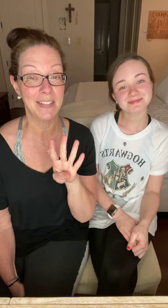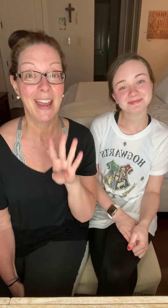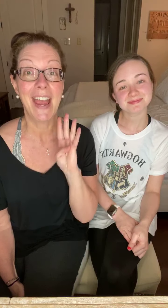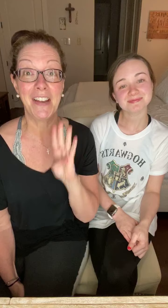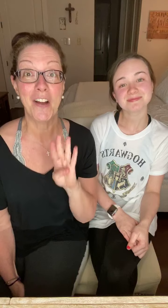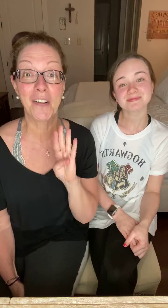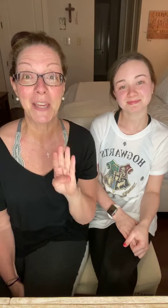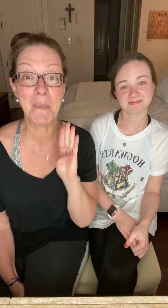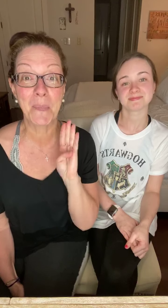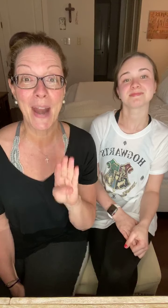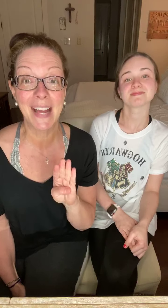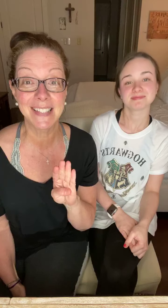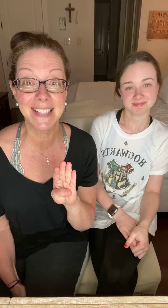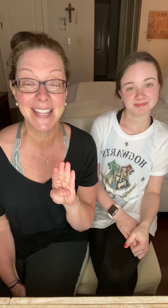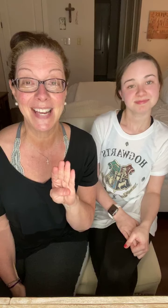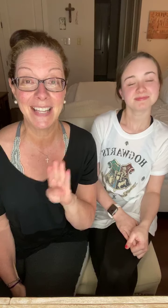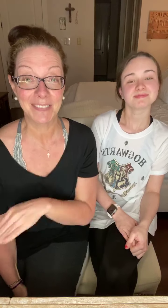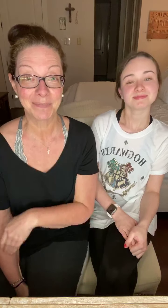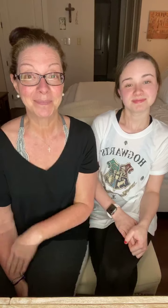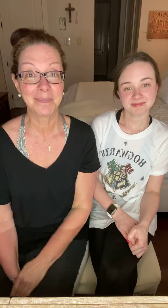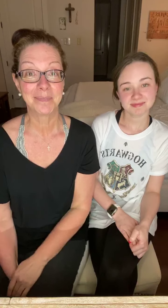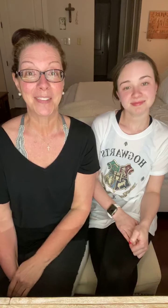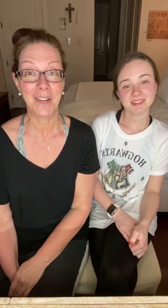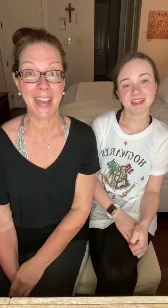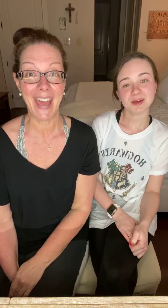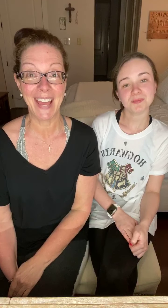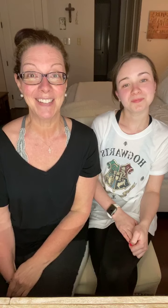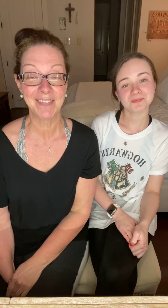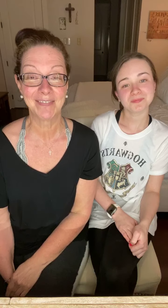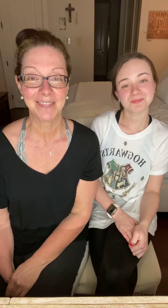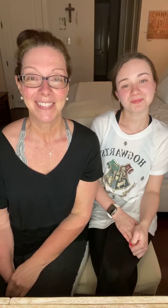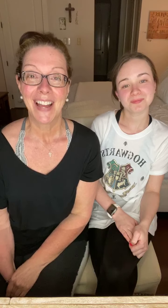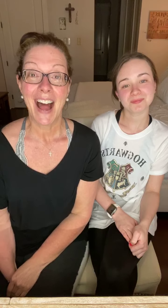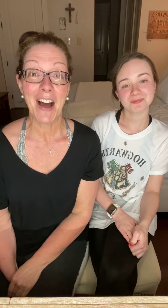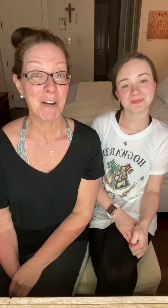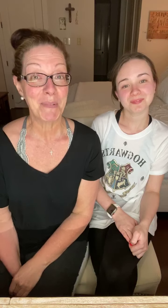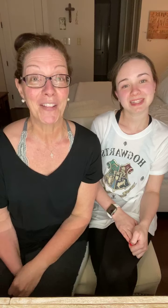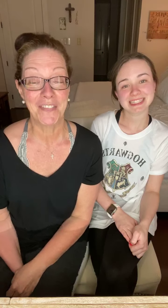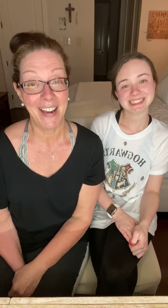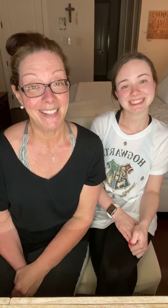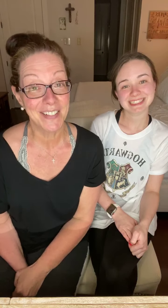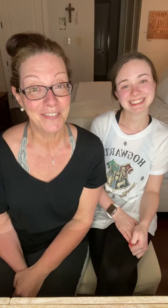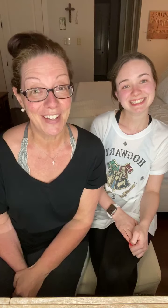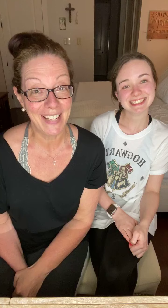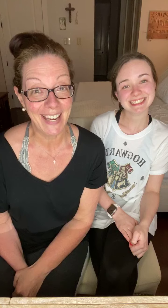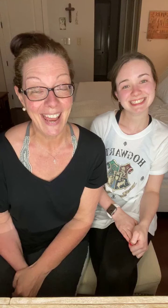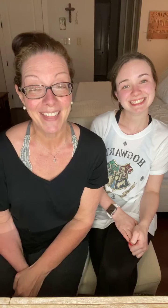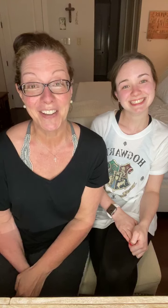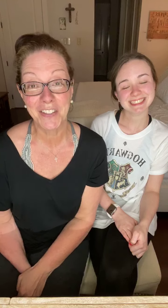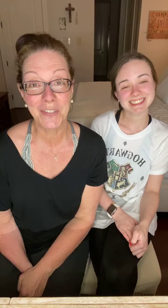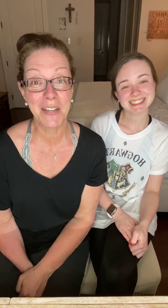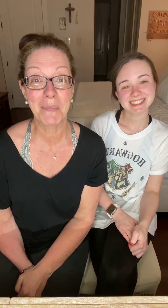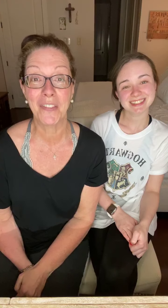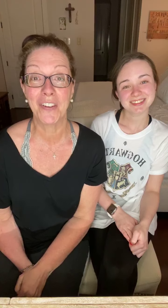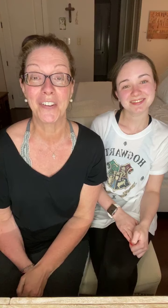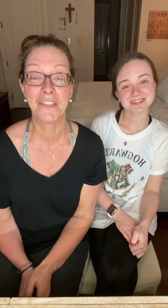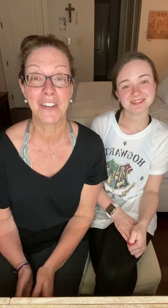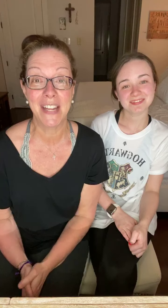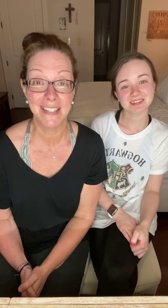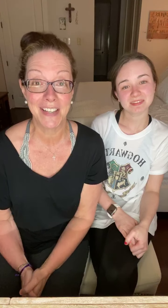And y'all keep practicing. Okay? I hope y'all are finding this fun and that you're doing it with your friends and